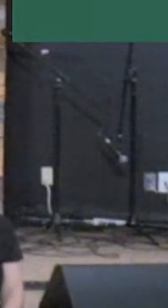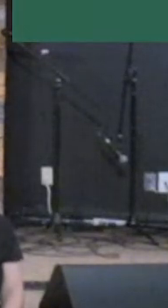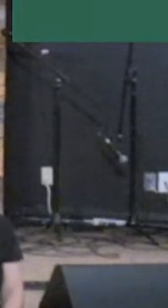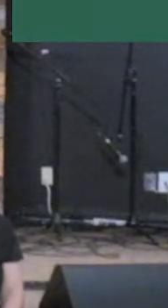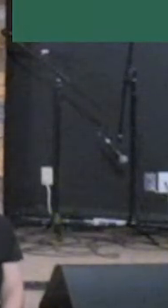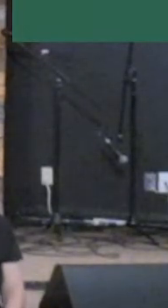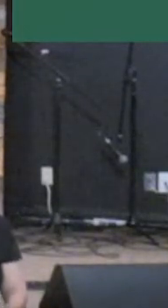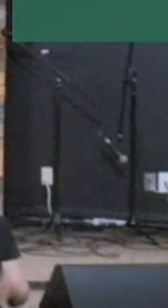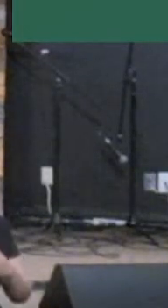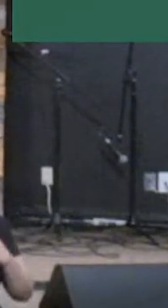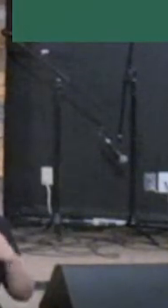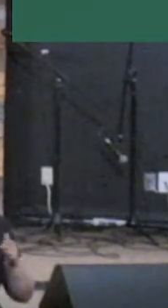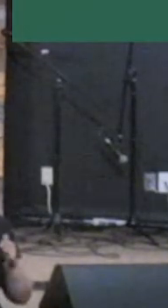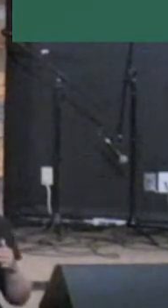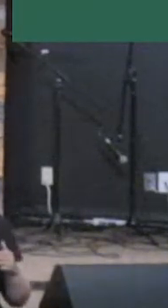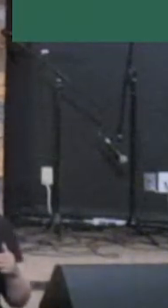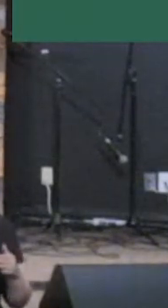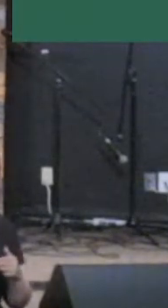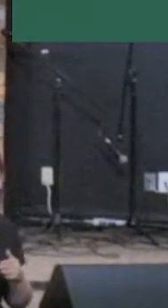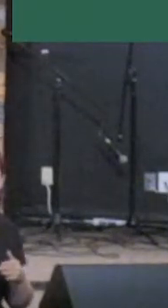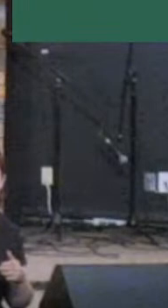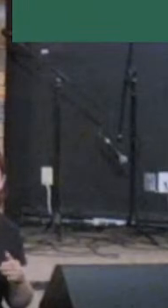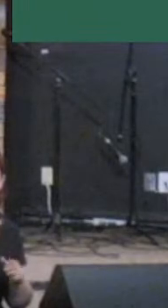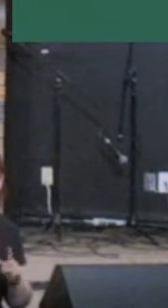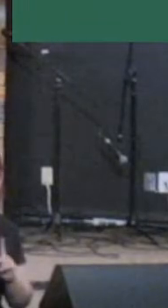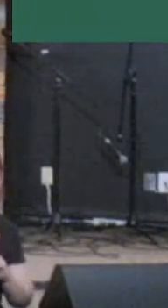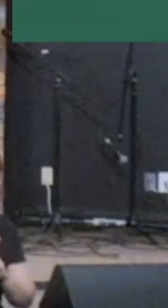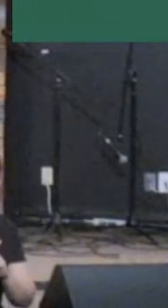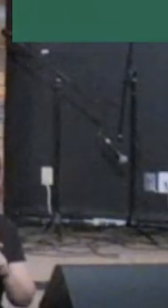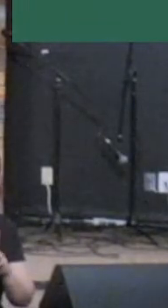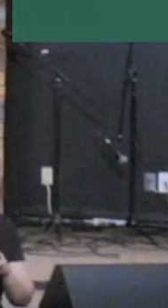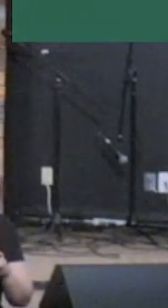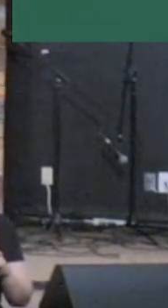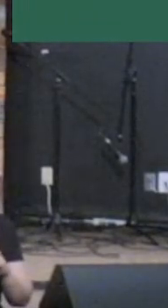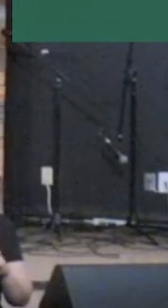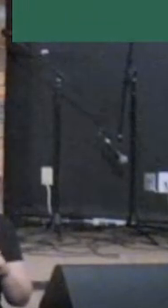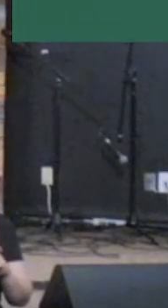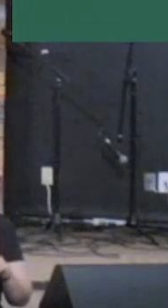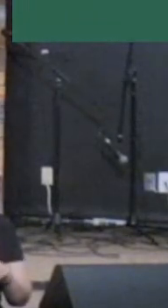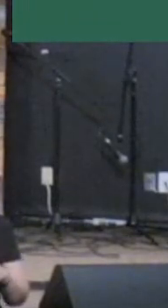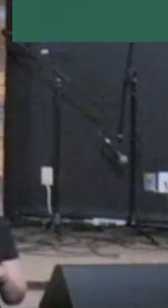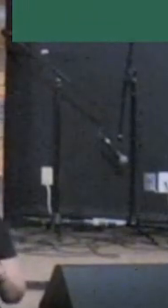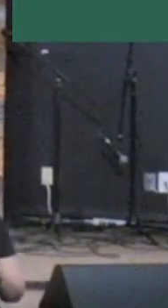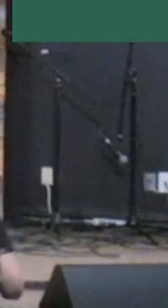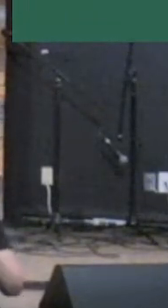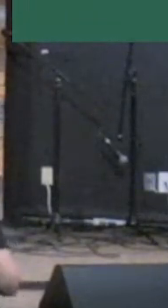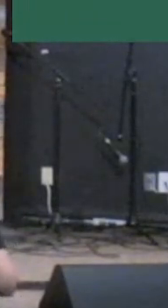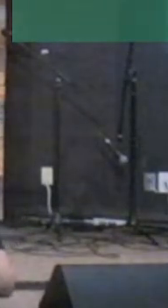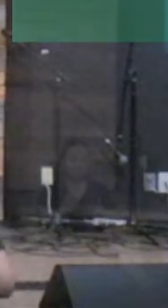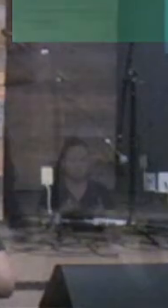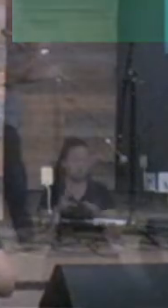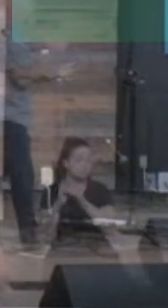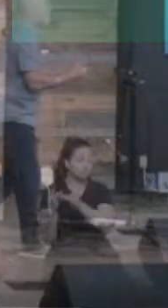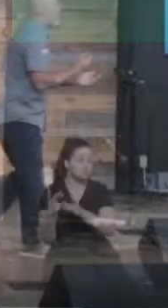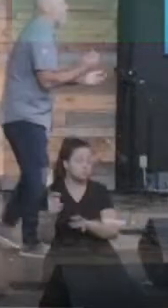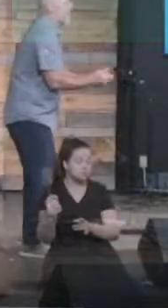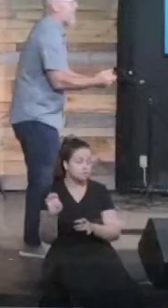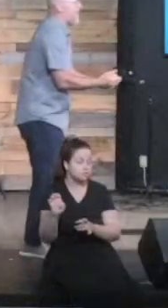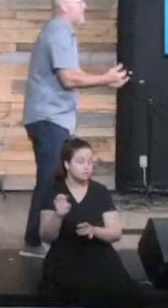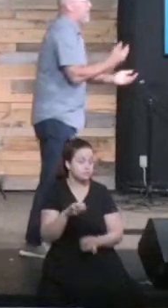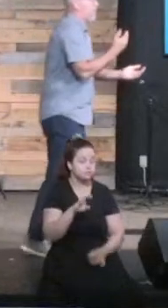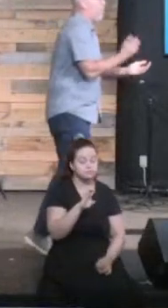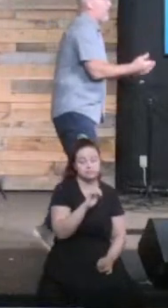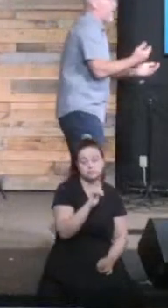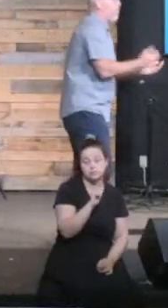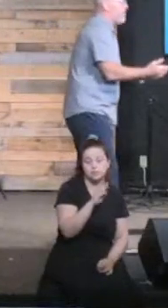walk before me Faithfully That's an Enoch reference Abraham I have called you to